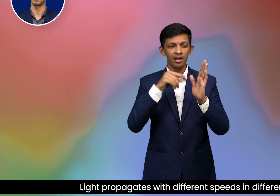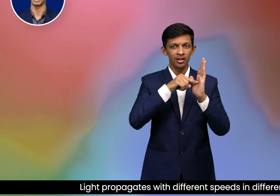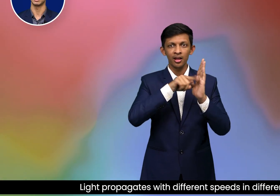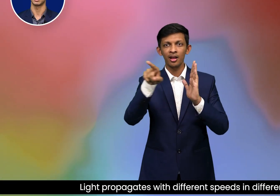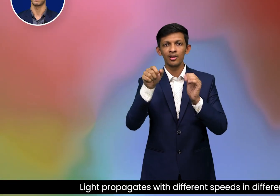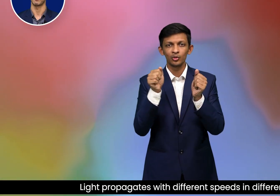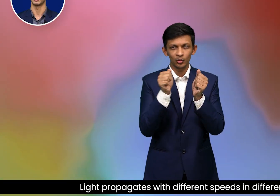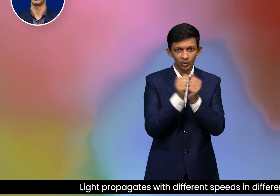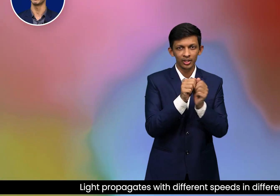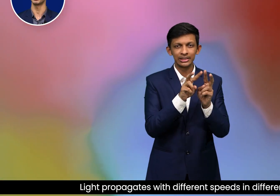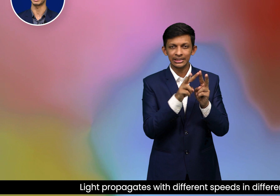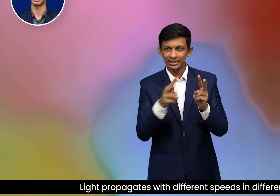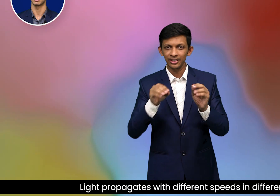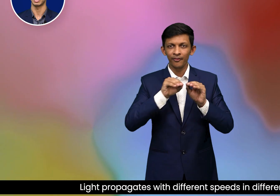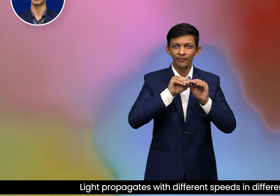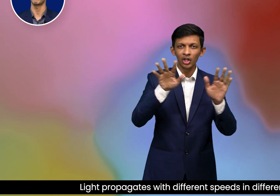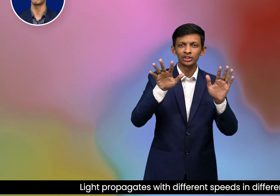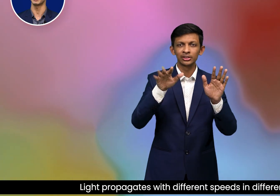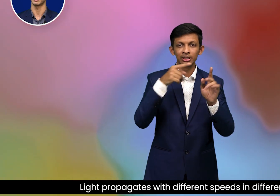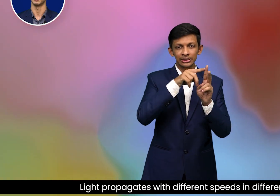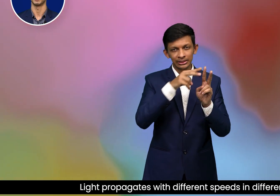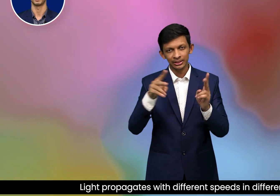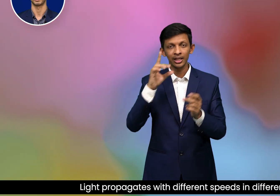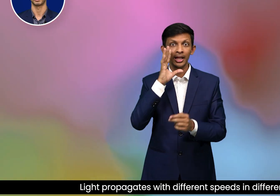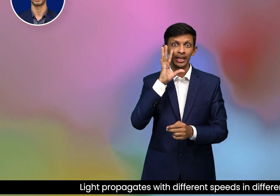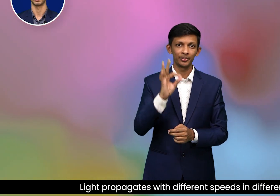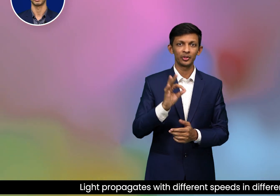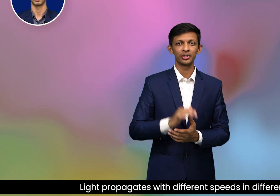Light propagates with a different speed in different media.